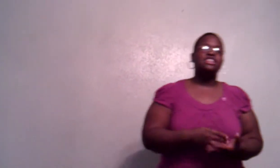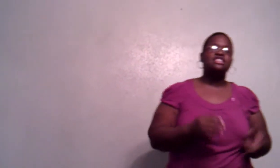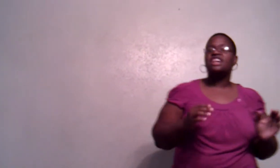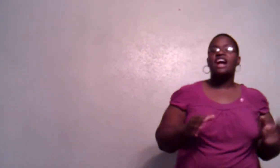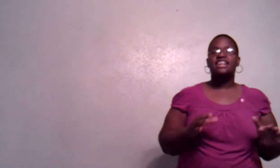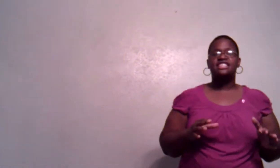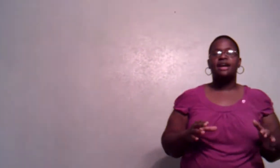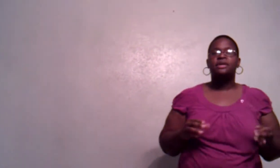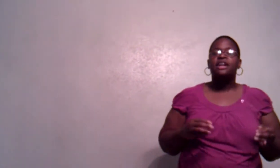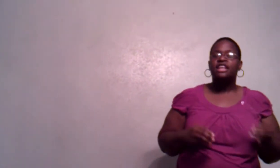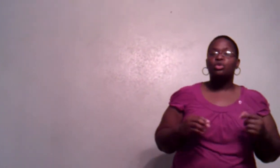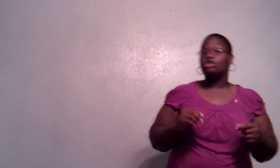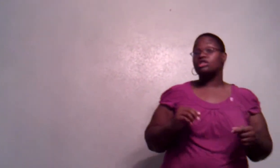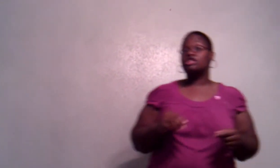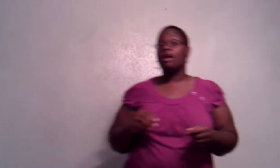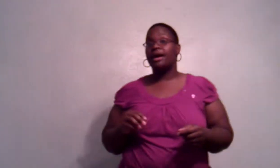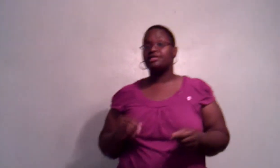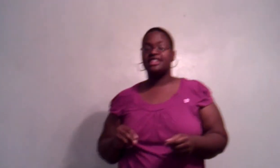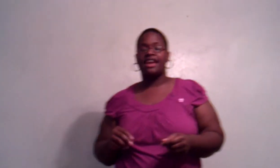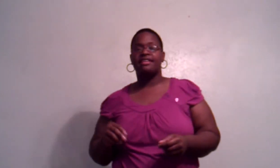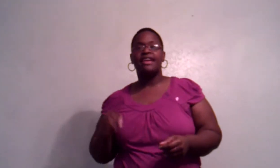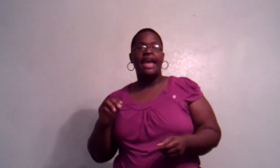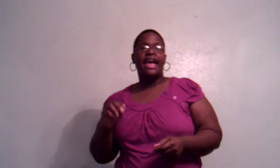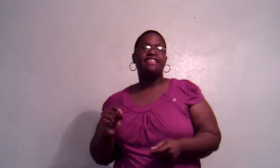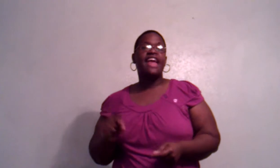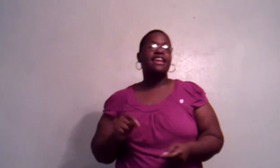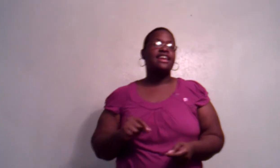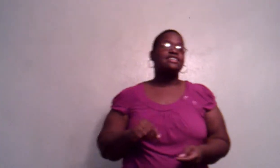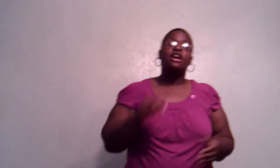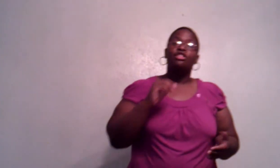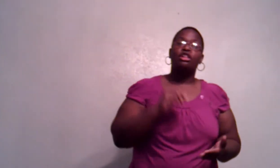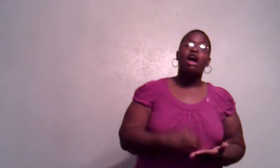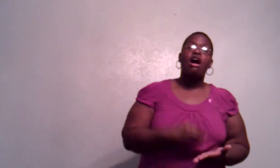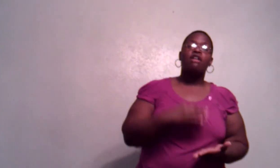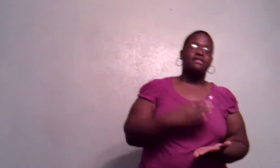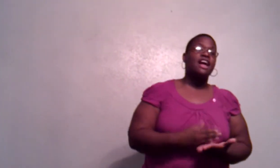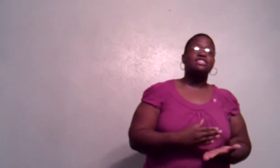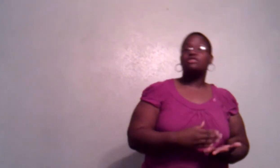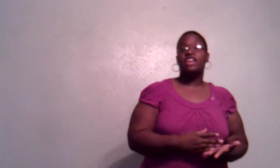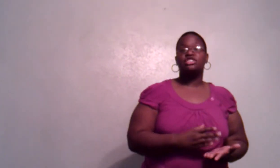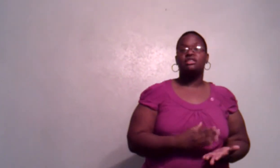to the concept that we're going to talk about today, and that is the law of conservation of